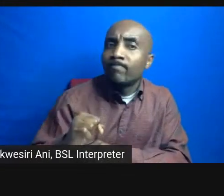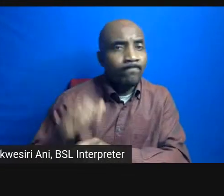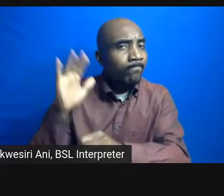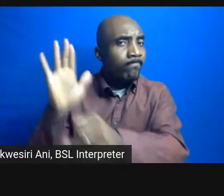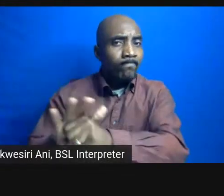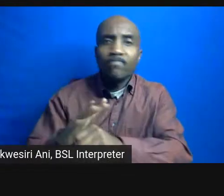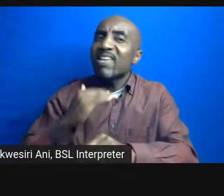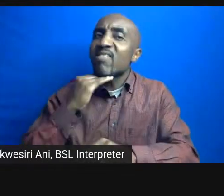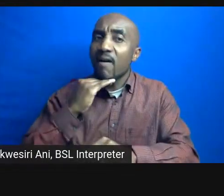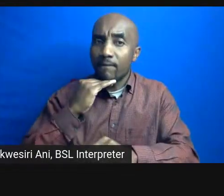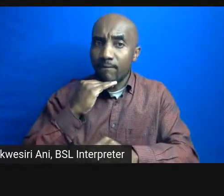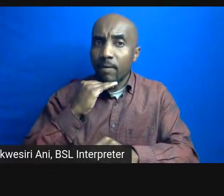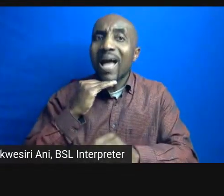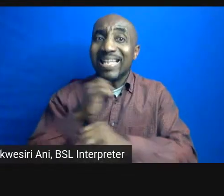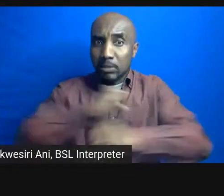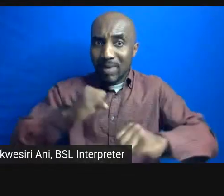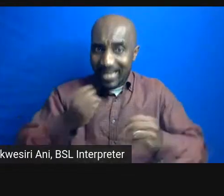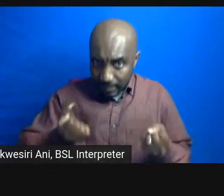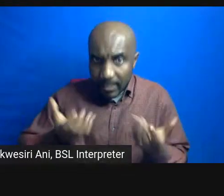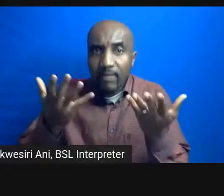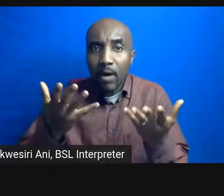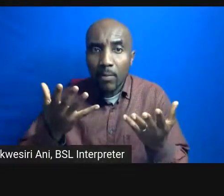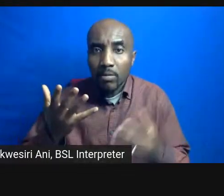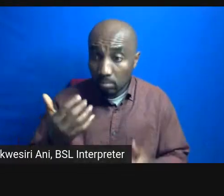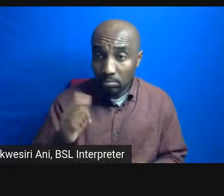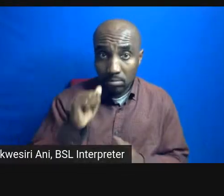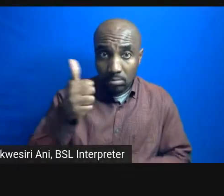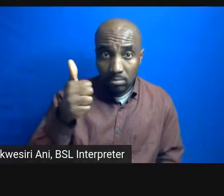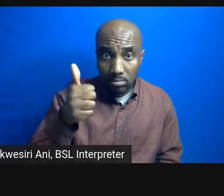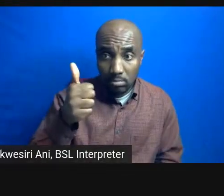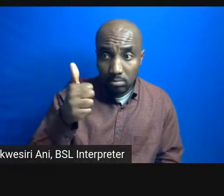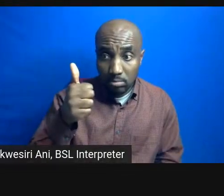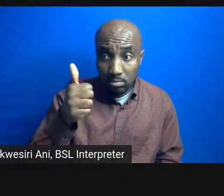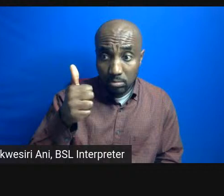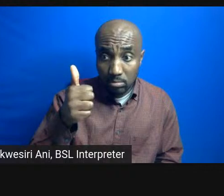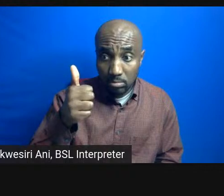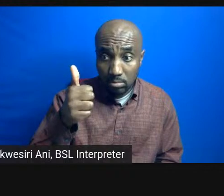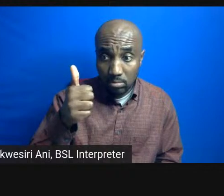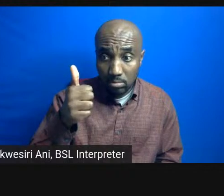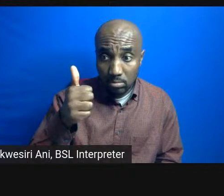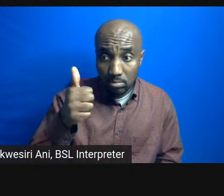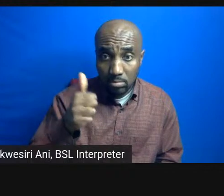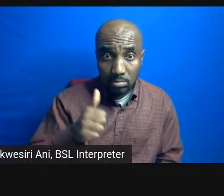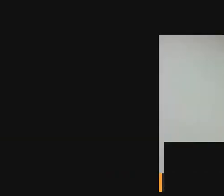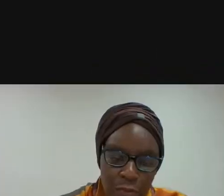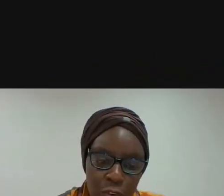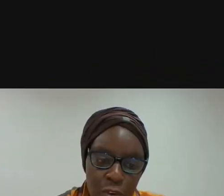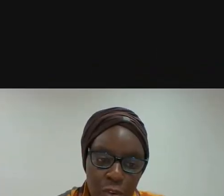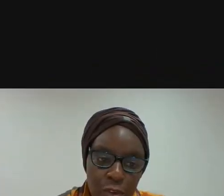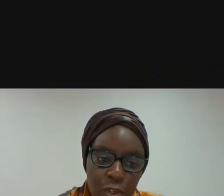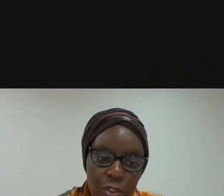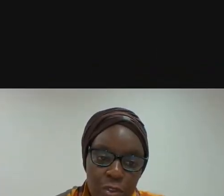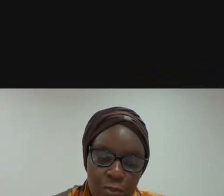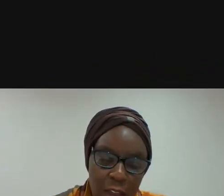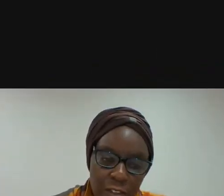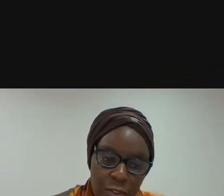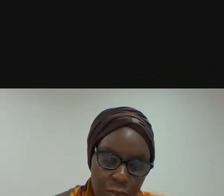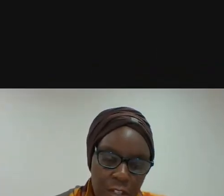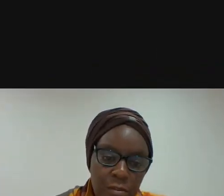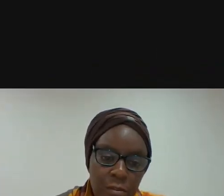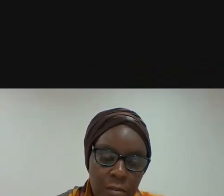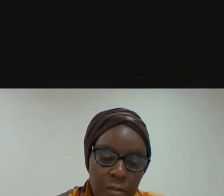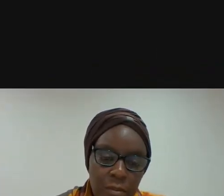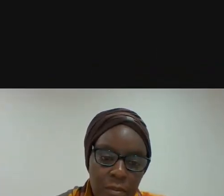be giving up of space. We must build on the gains of those who have gone before to fight